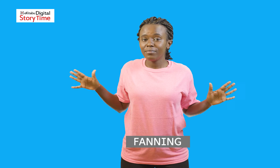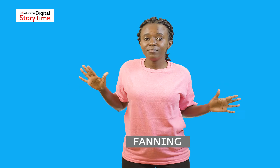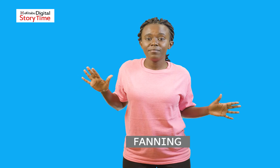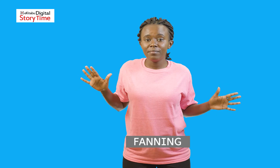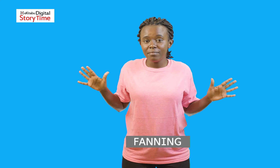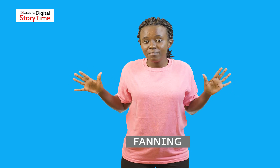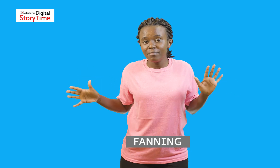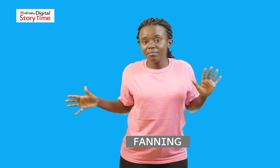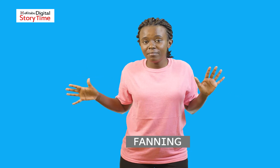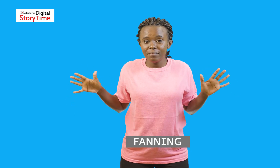Fanning.